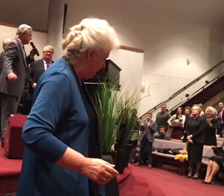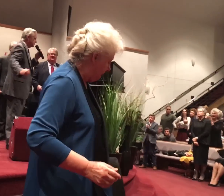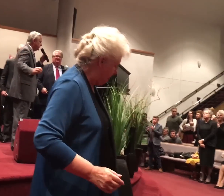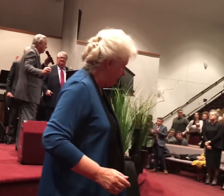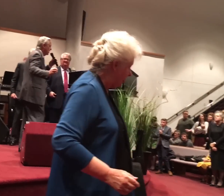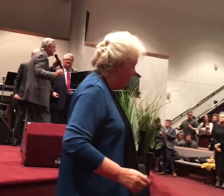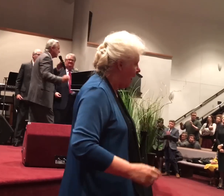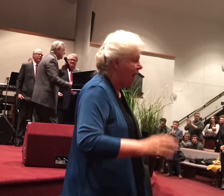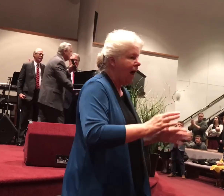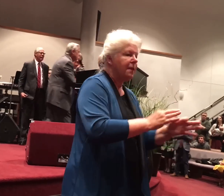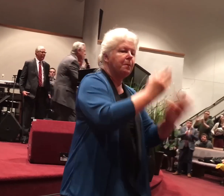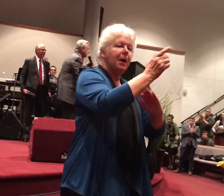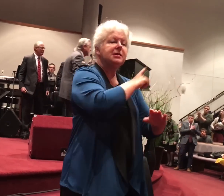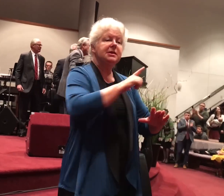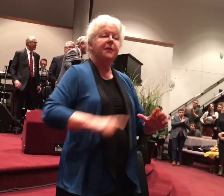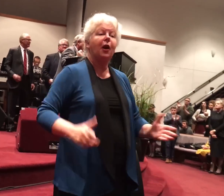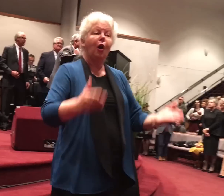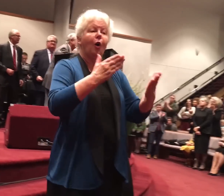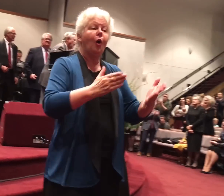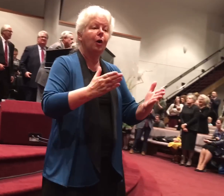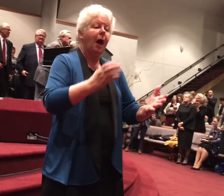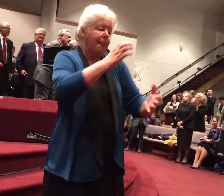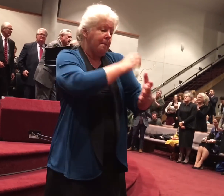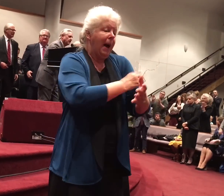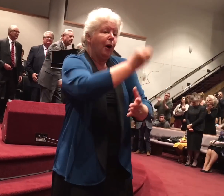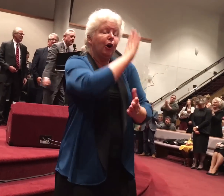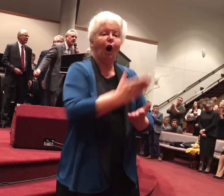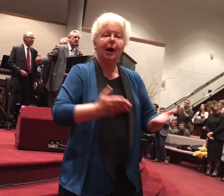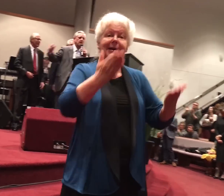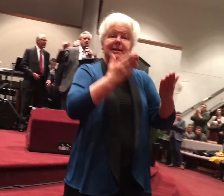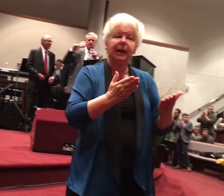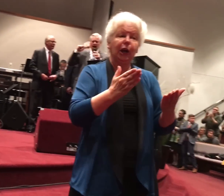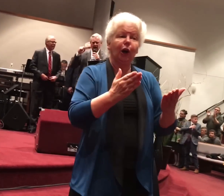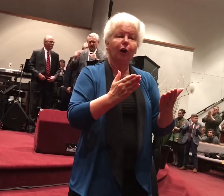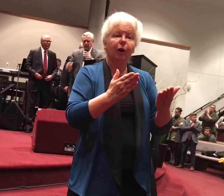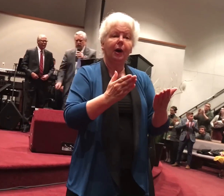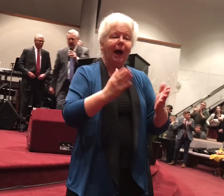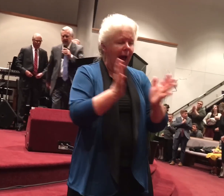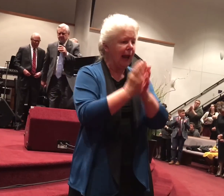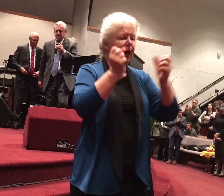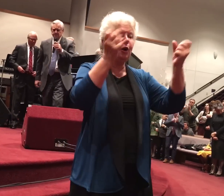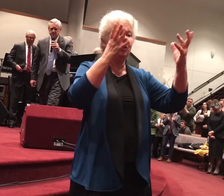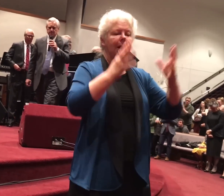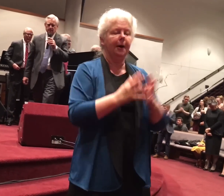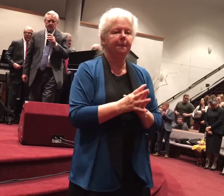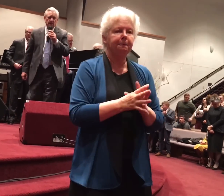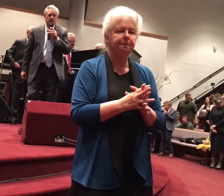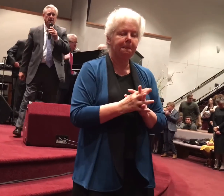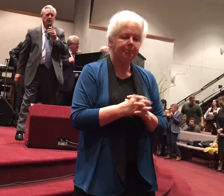The presence of the Lord is here. The power of God is here. Hallelujah.